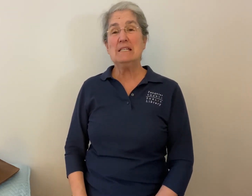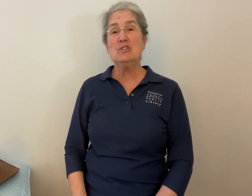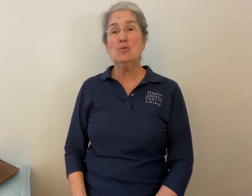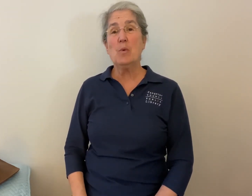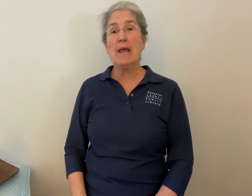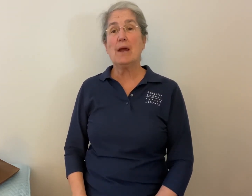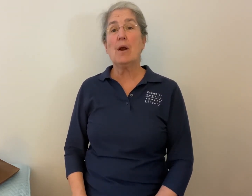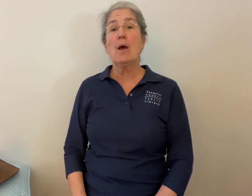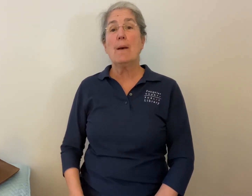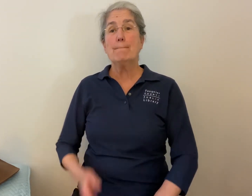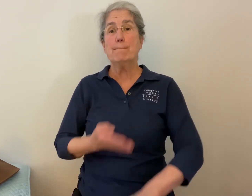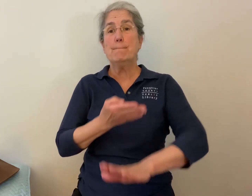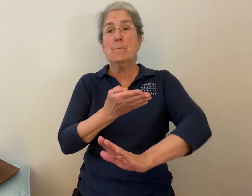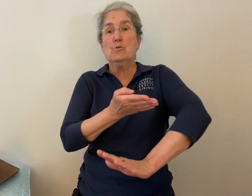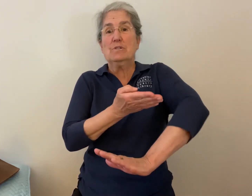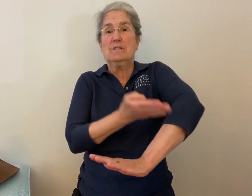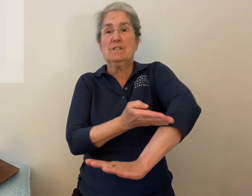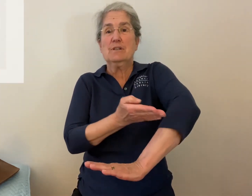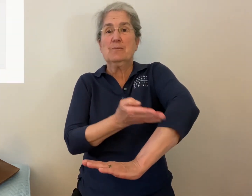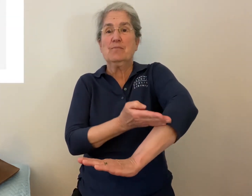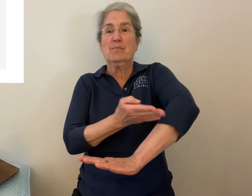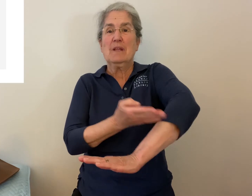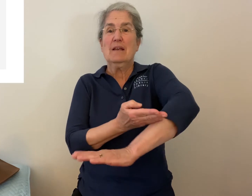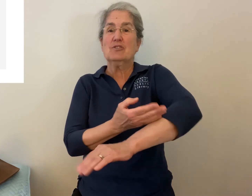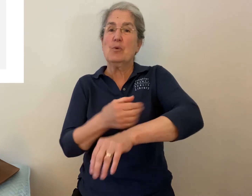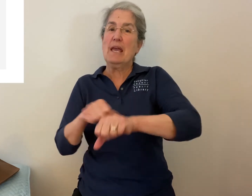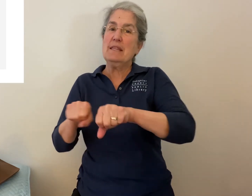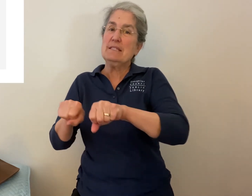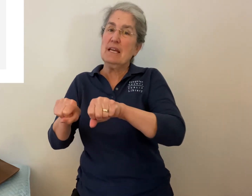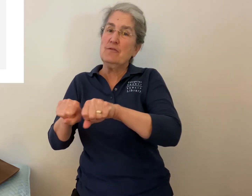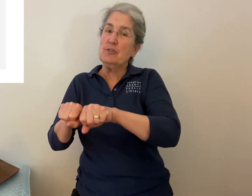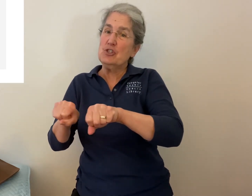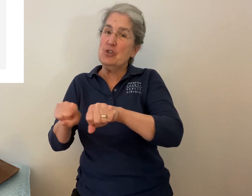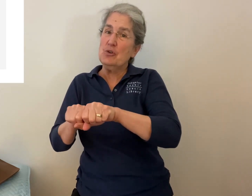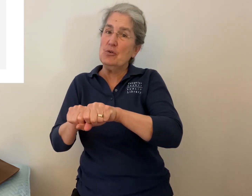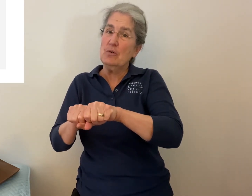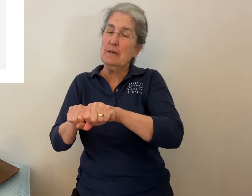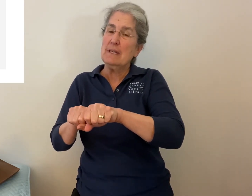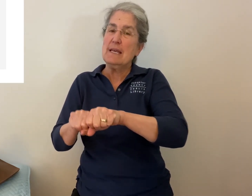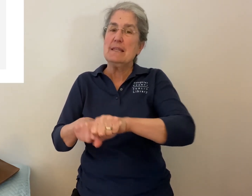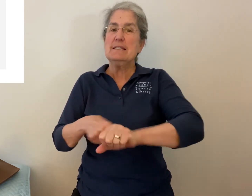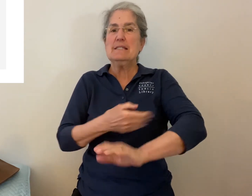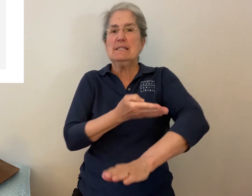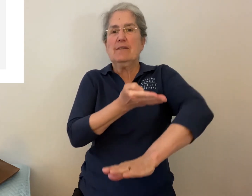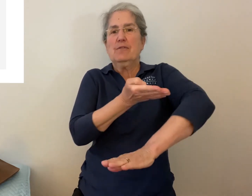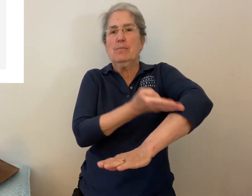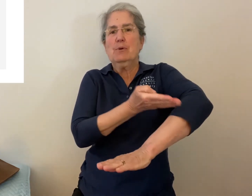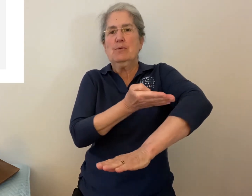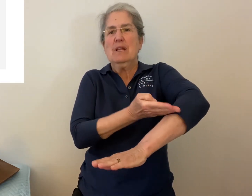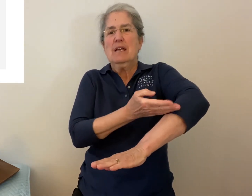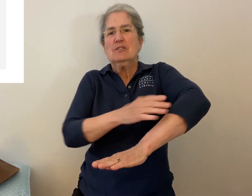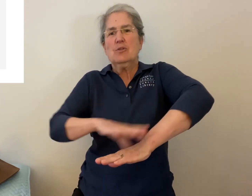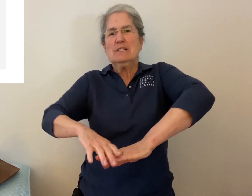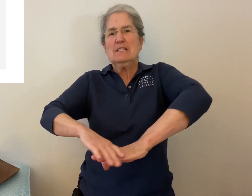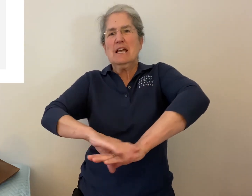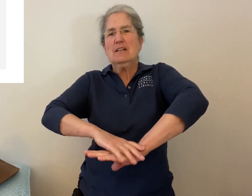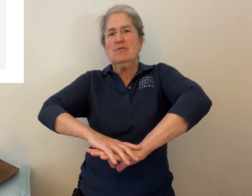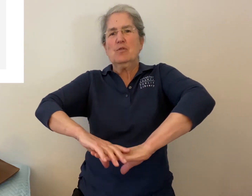to wear boots. So we had the sign for shoe. This is the sign for boot. So this is kind of your